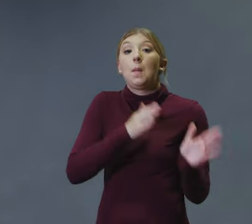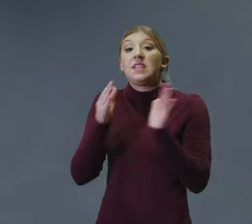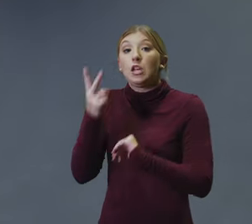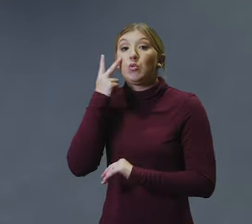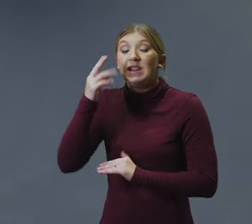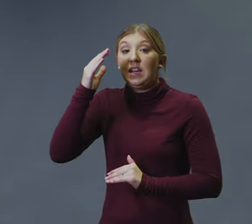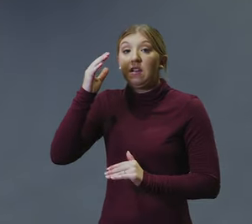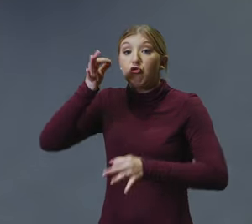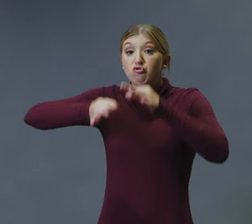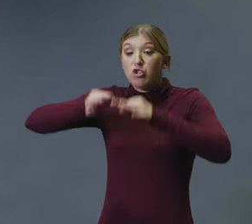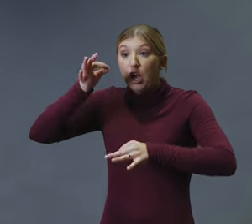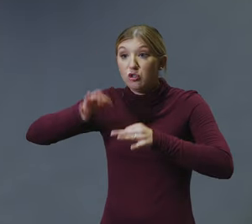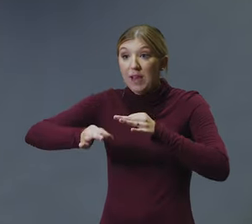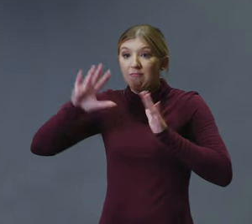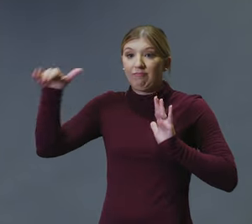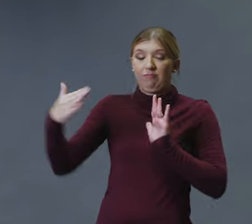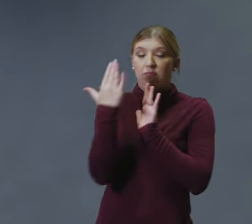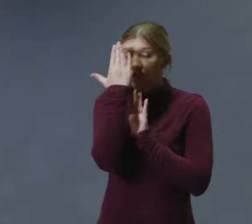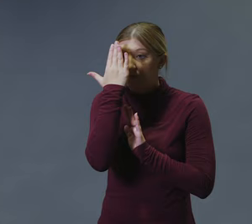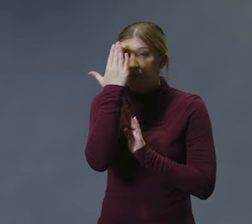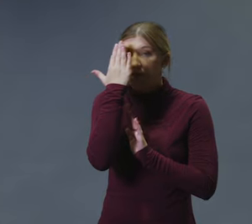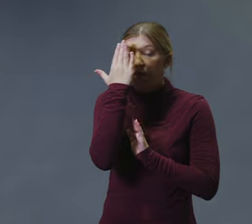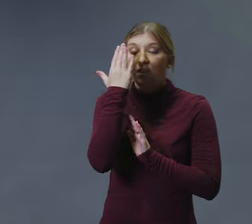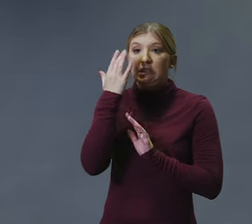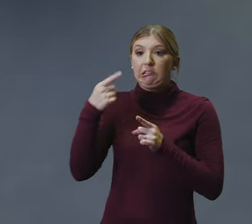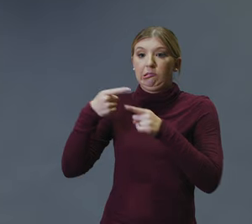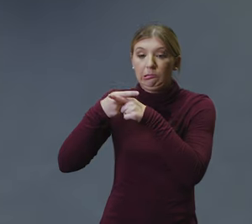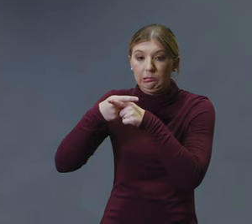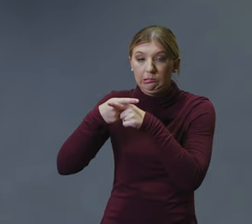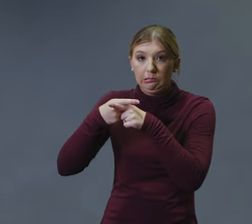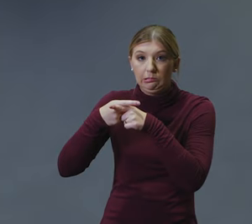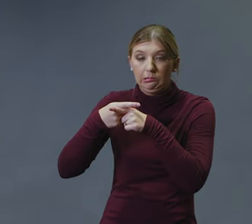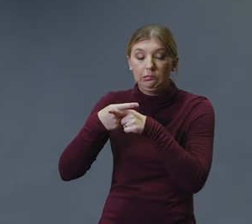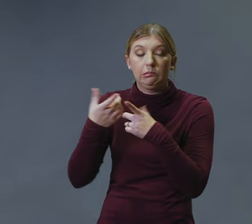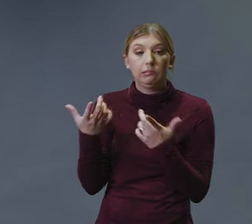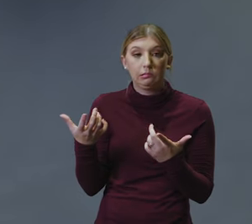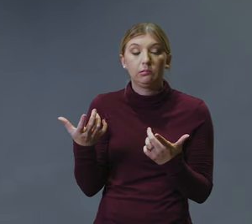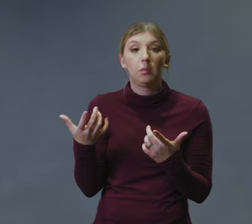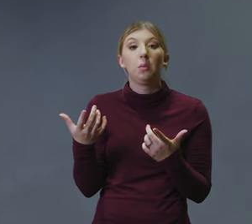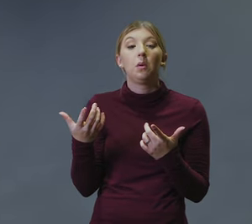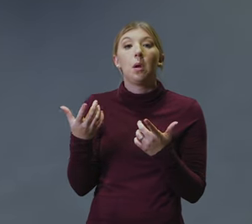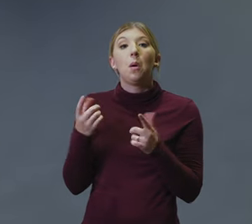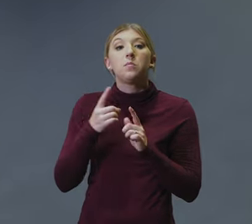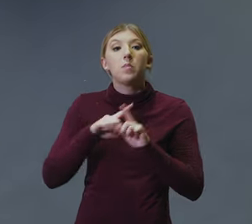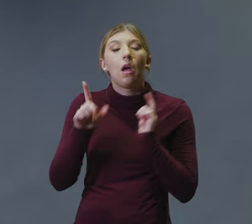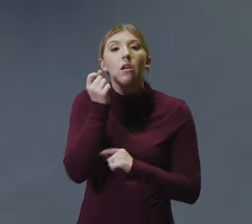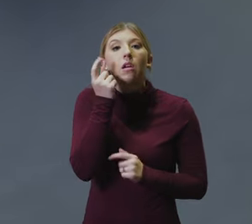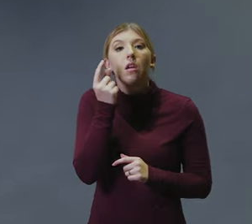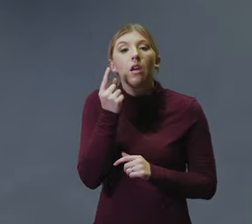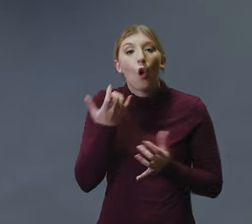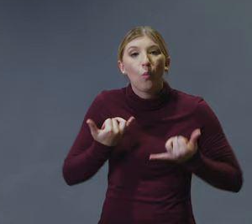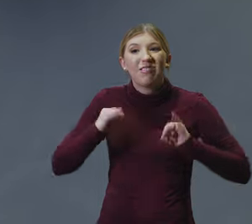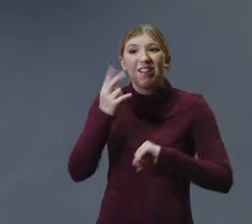God lining up against them. They're in the crosshairs. Yet it's in this that we